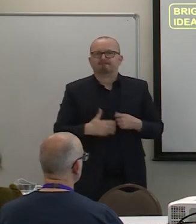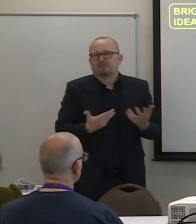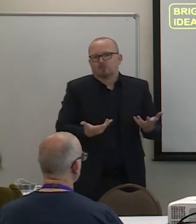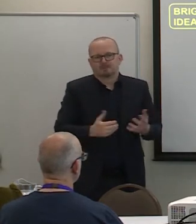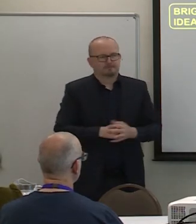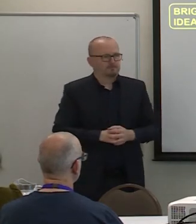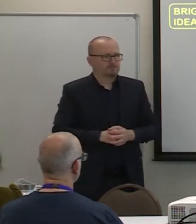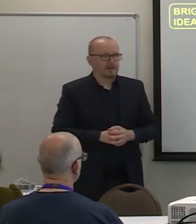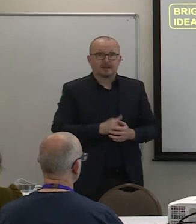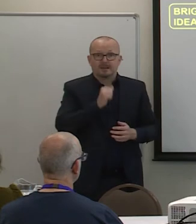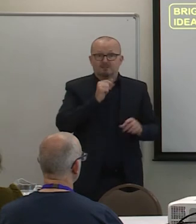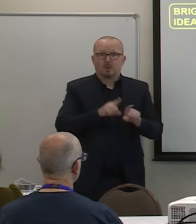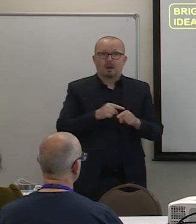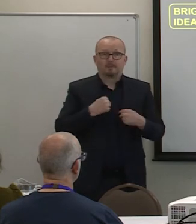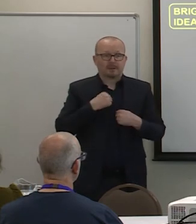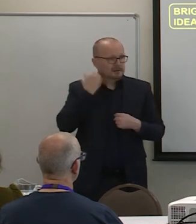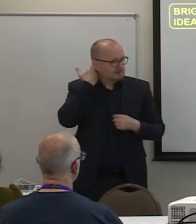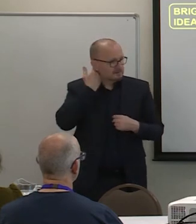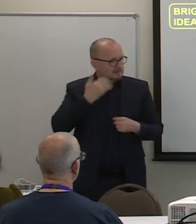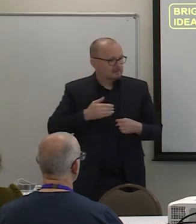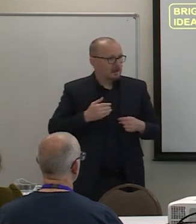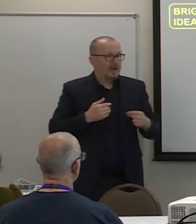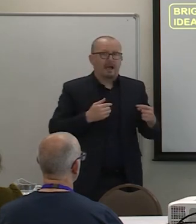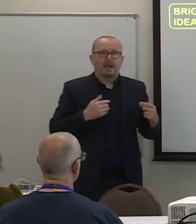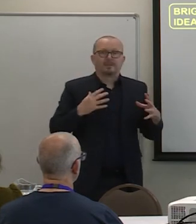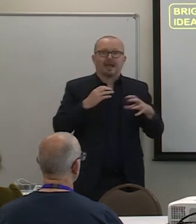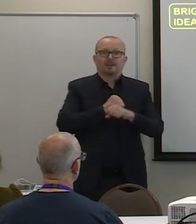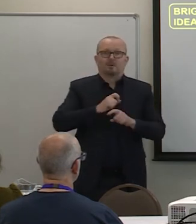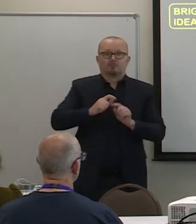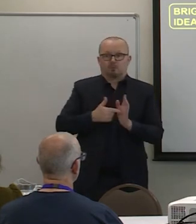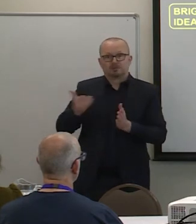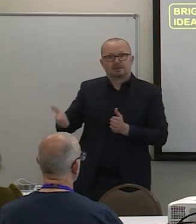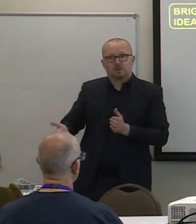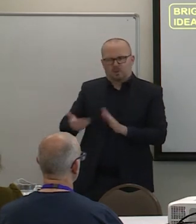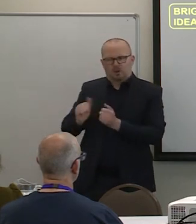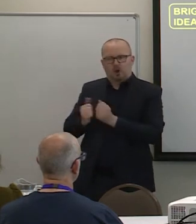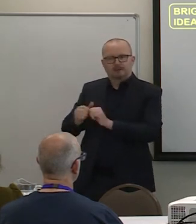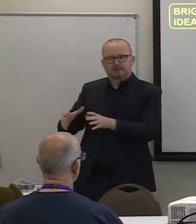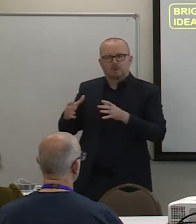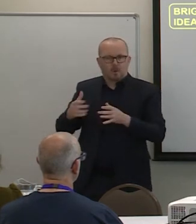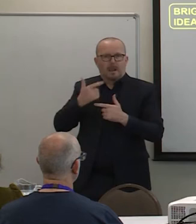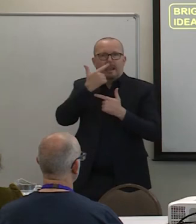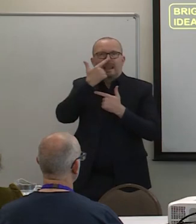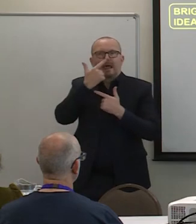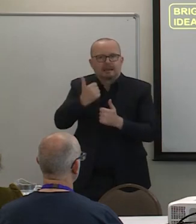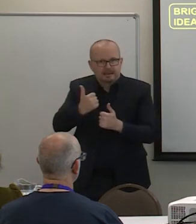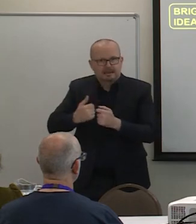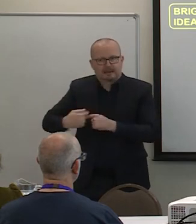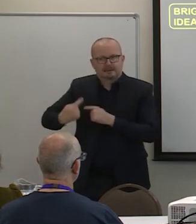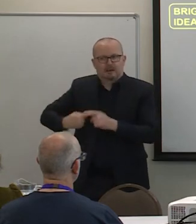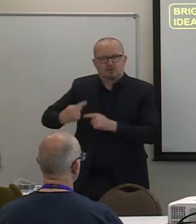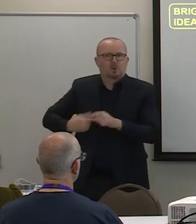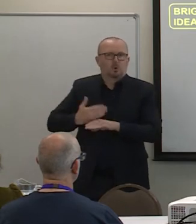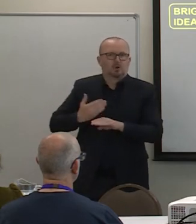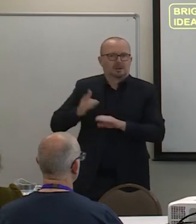Whether you are like me at the end of the project, along with some of my colleagues, we've been fortunate enough to be able to continue on and carry on working at the